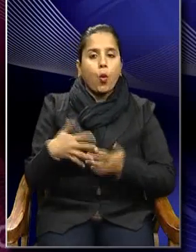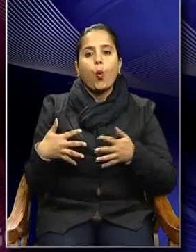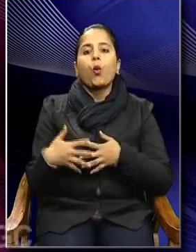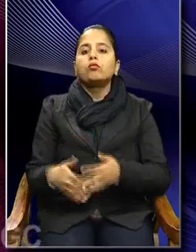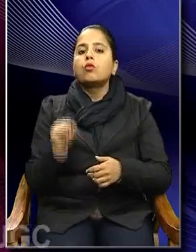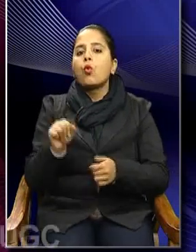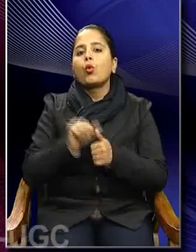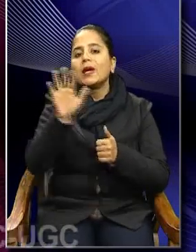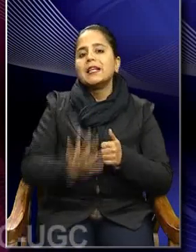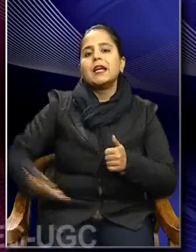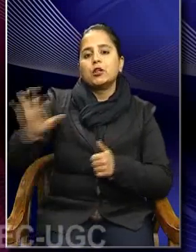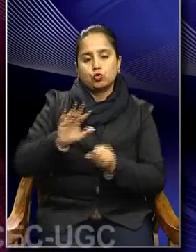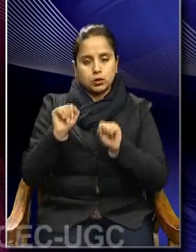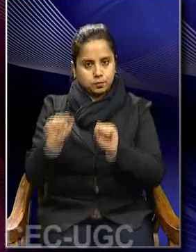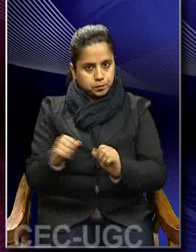and this had